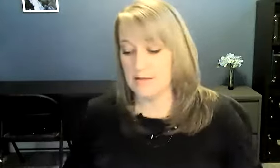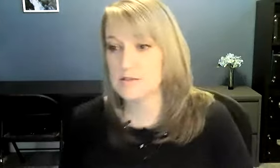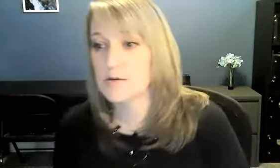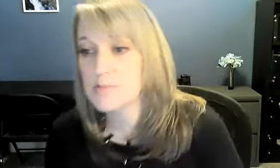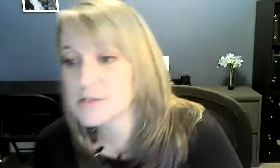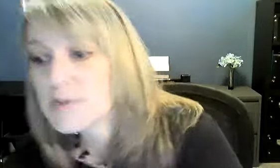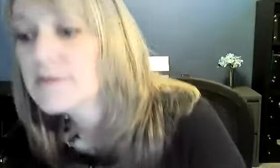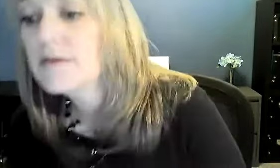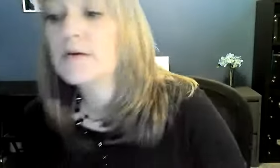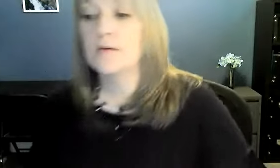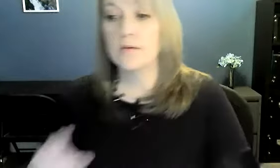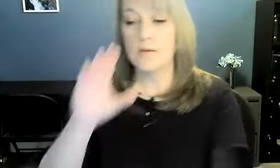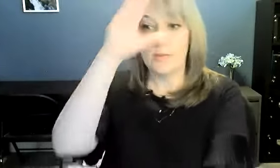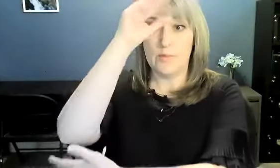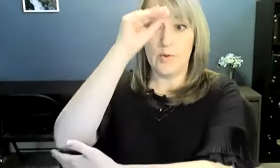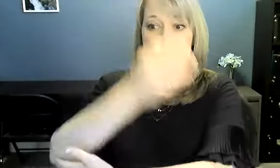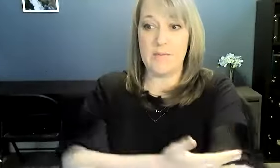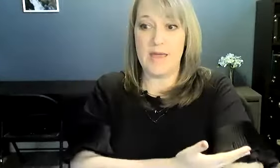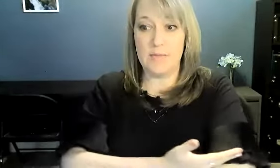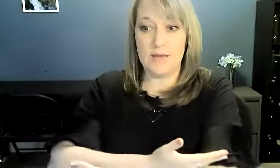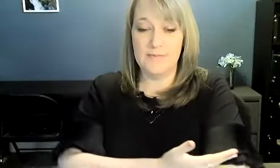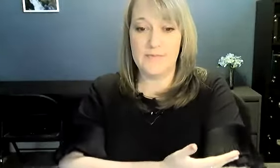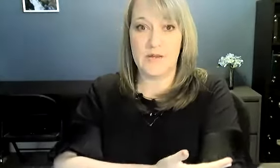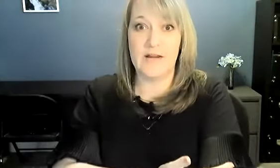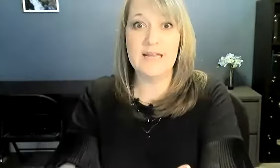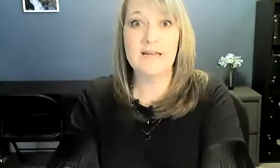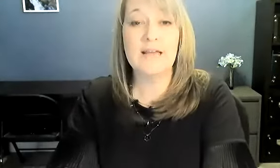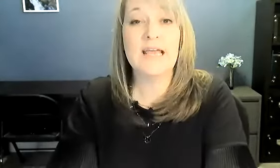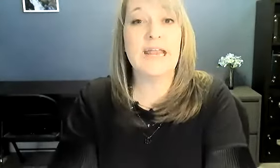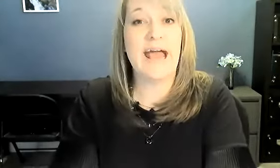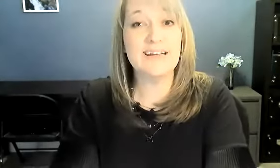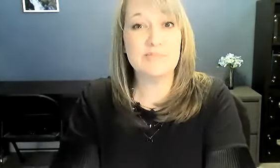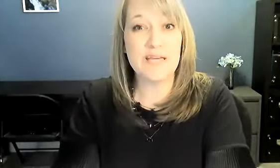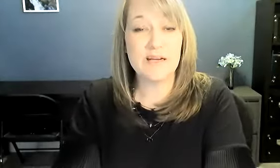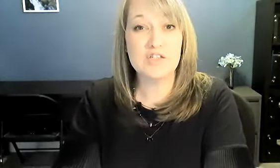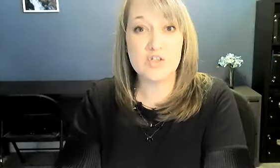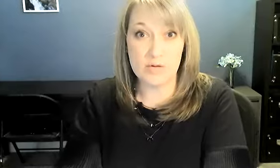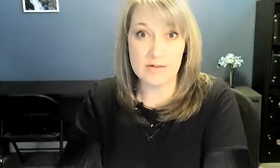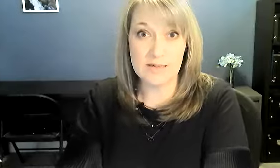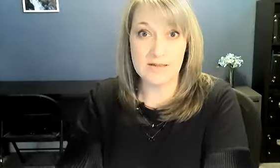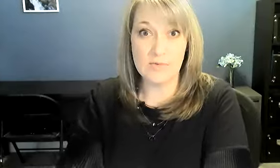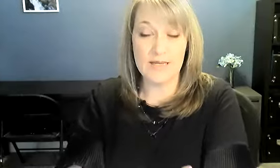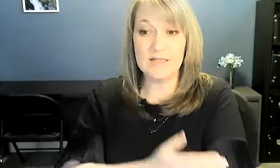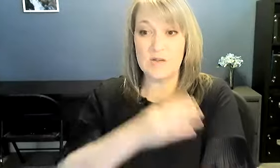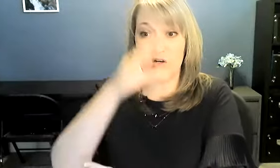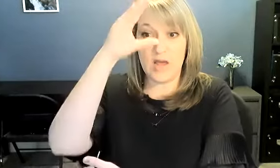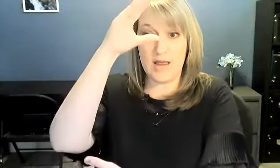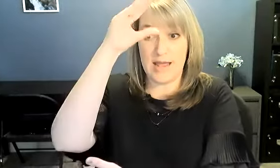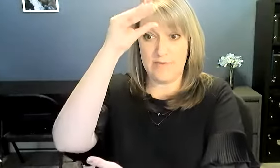scoot up just a little bit. Boy, baby. All right. It has been shortened a little bit so that you're not having